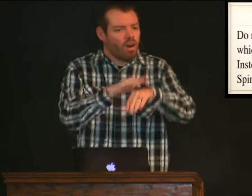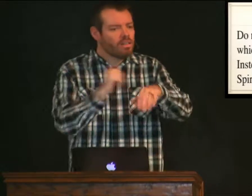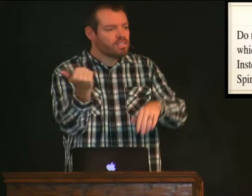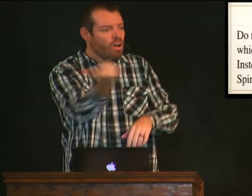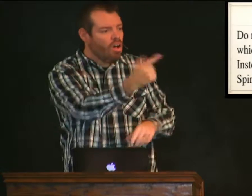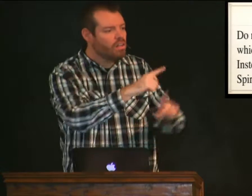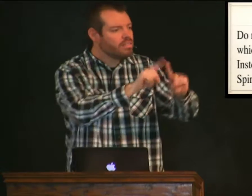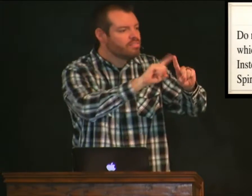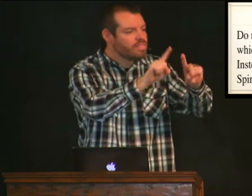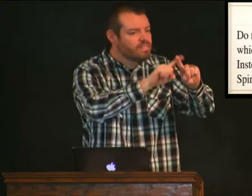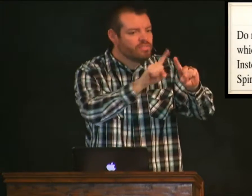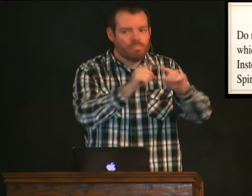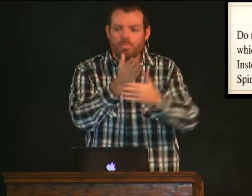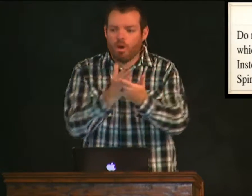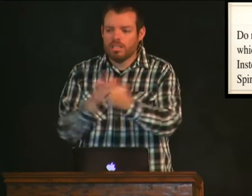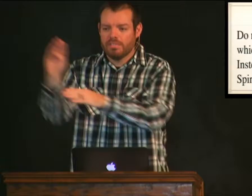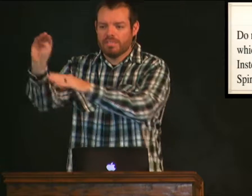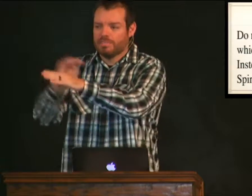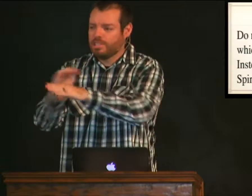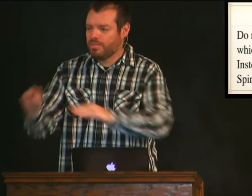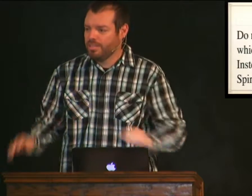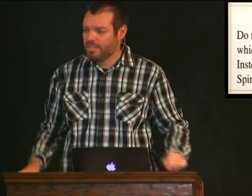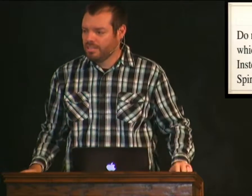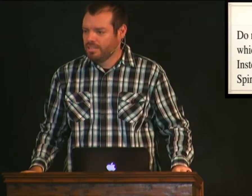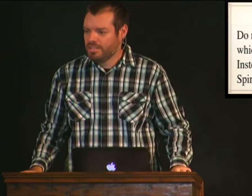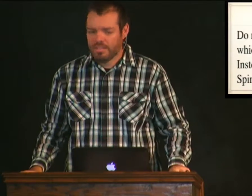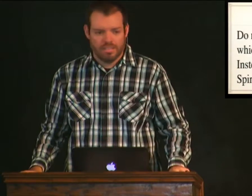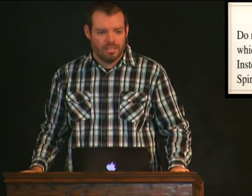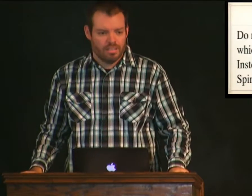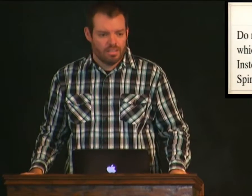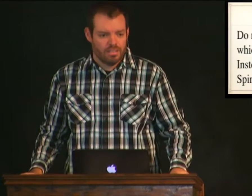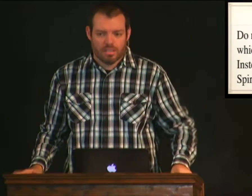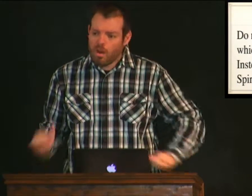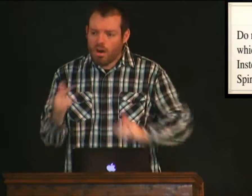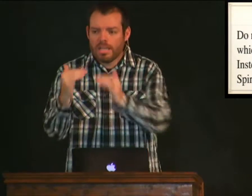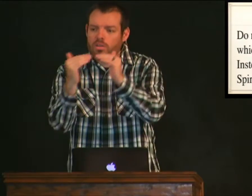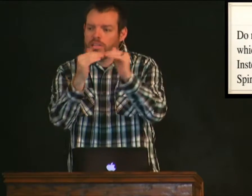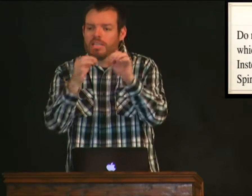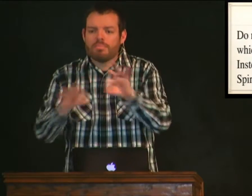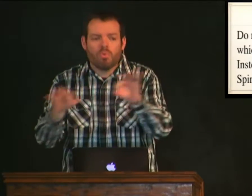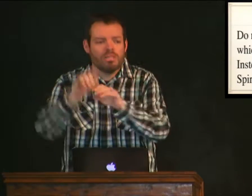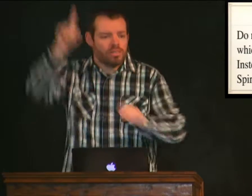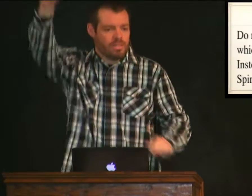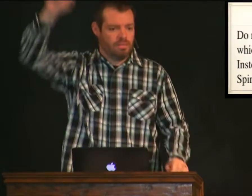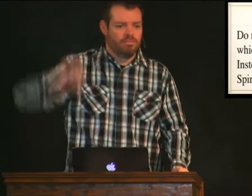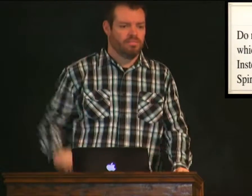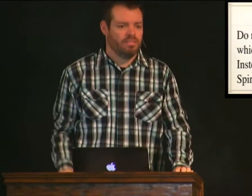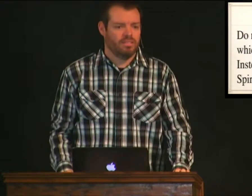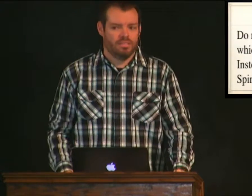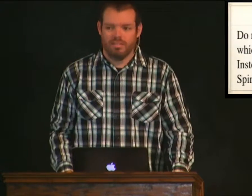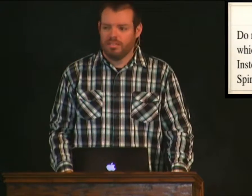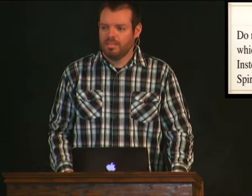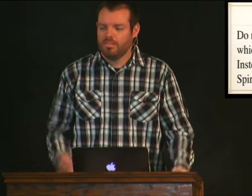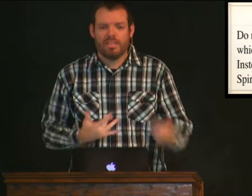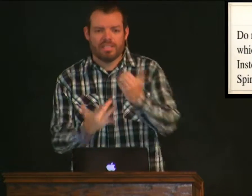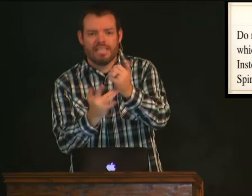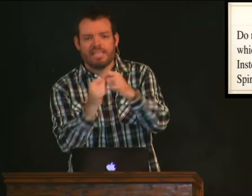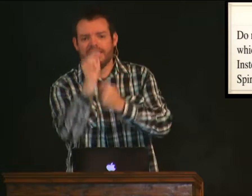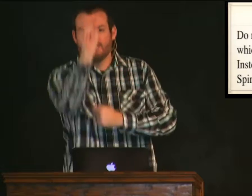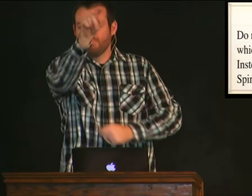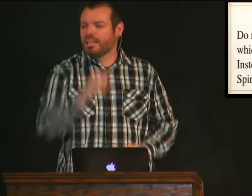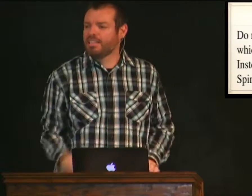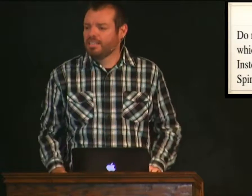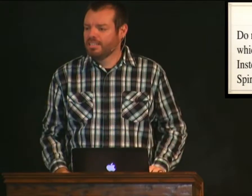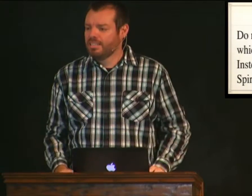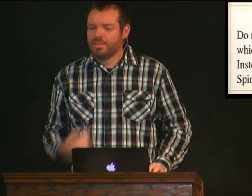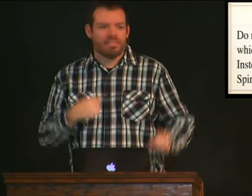He called us all the different parts of His ministry. They're all equally important to Him. We have the tech